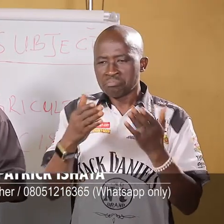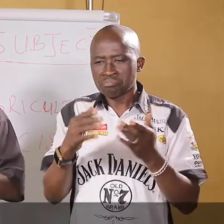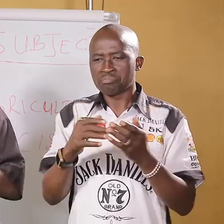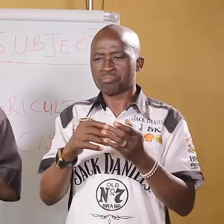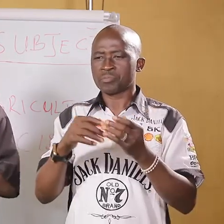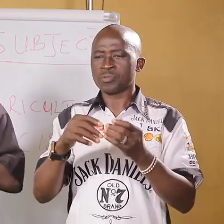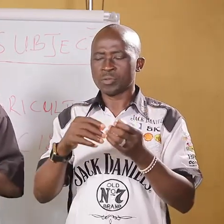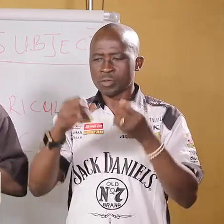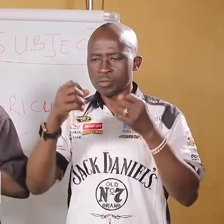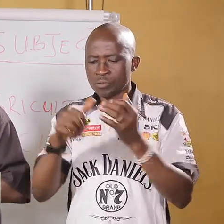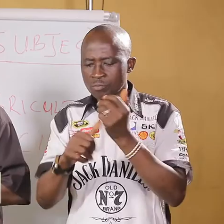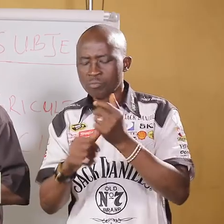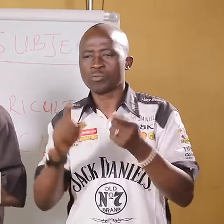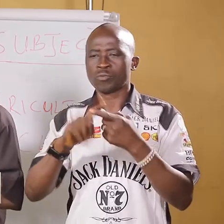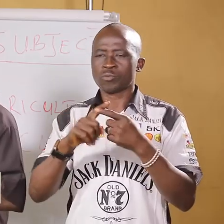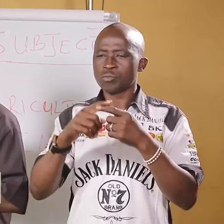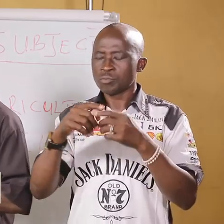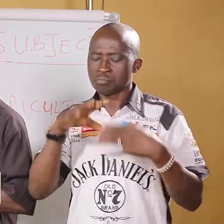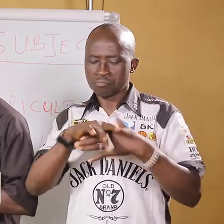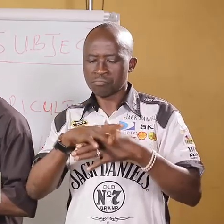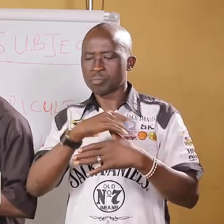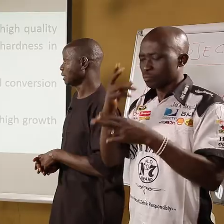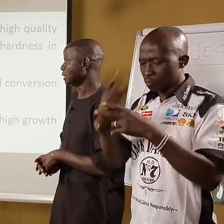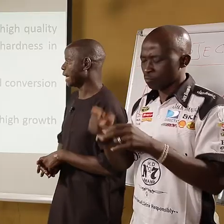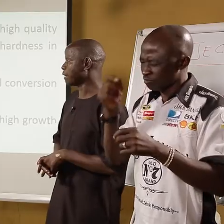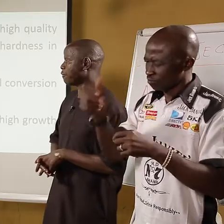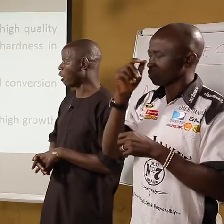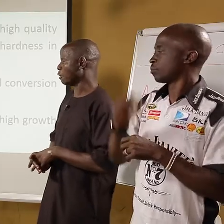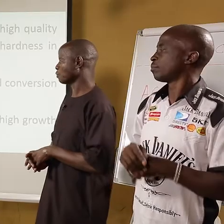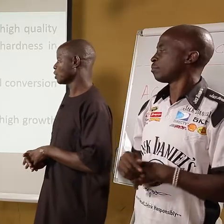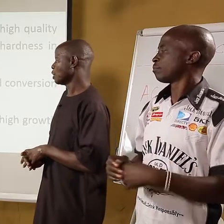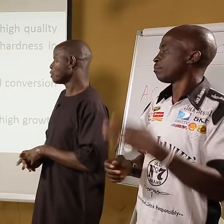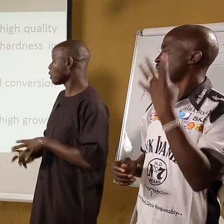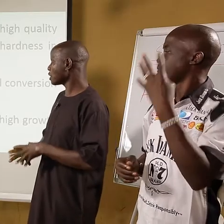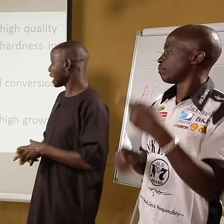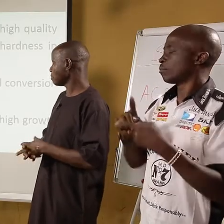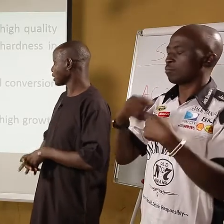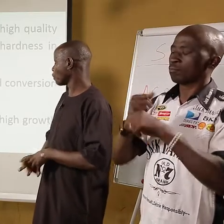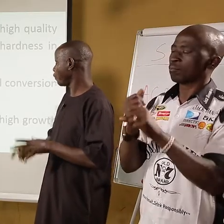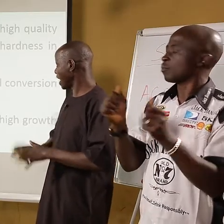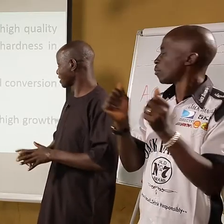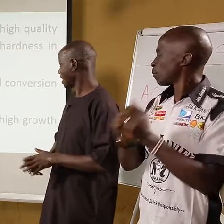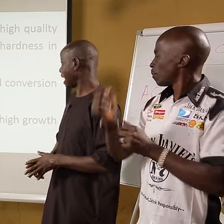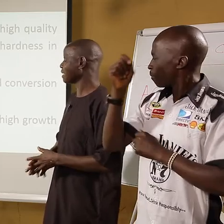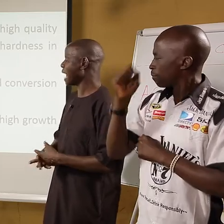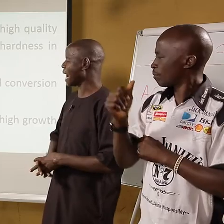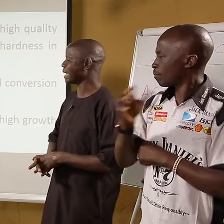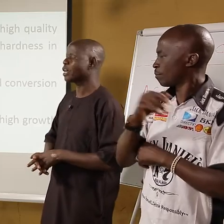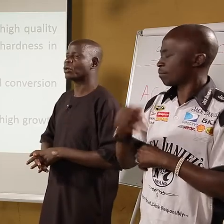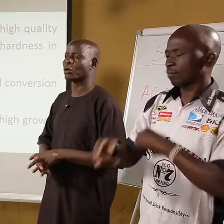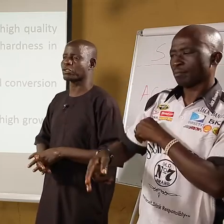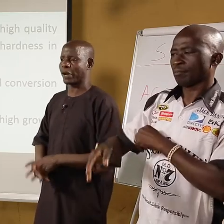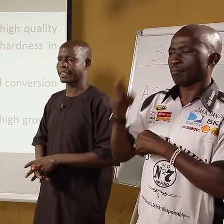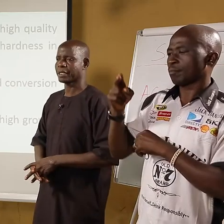egg within a short period of time. Then 4, to produce animals with fast and